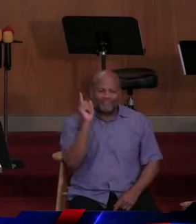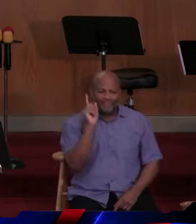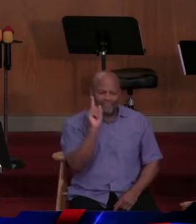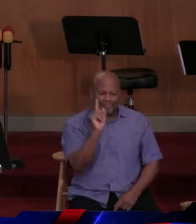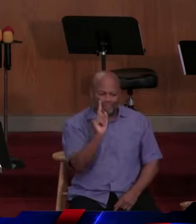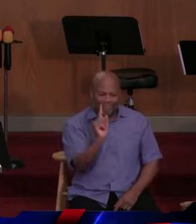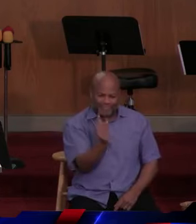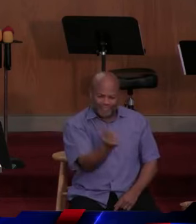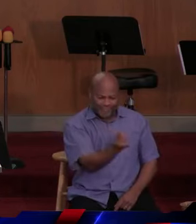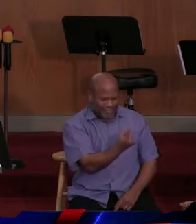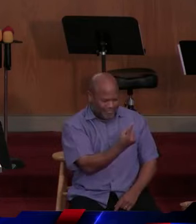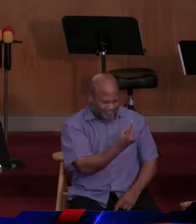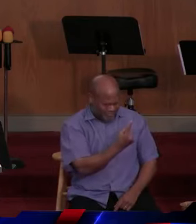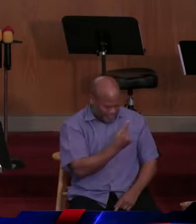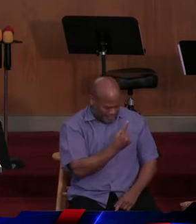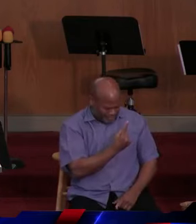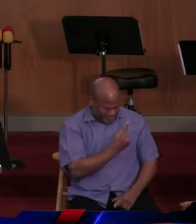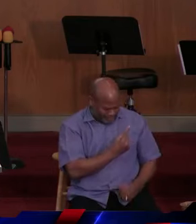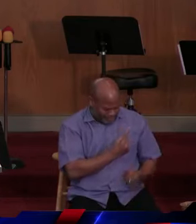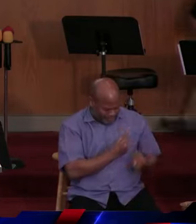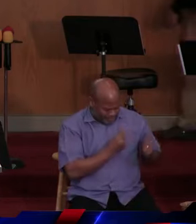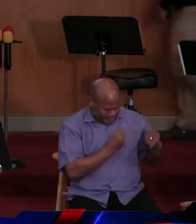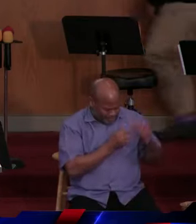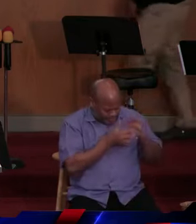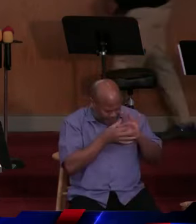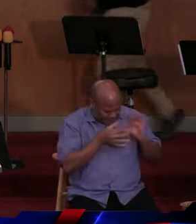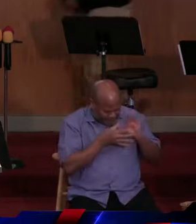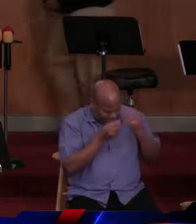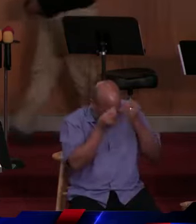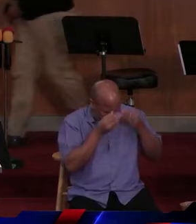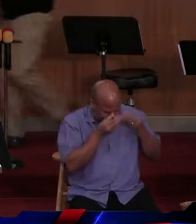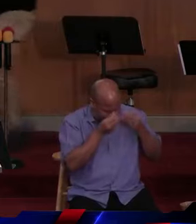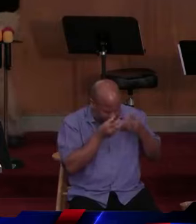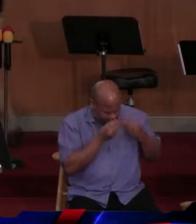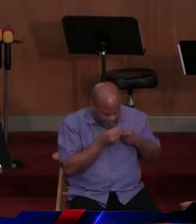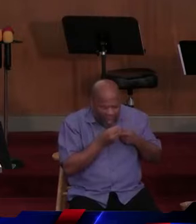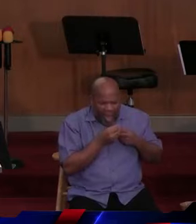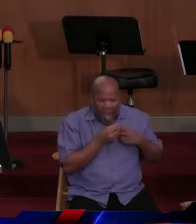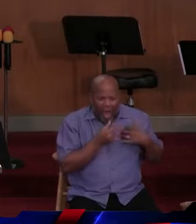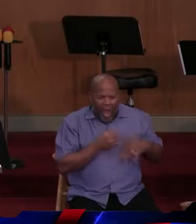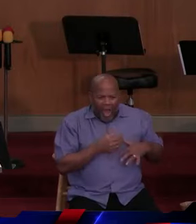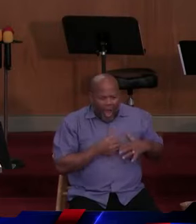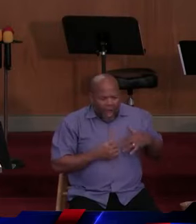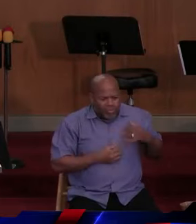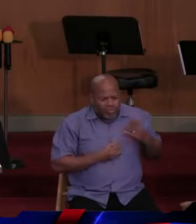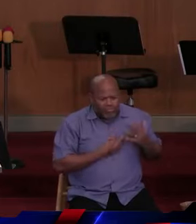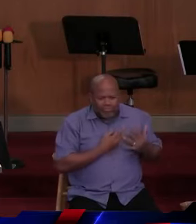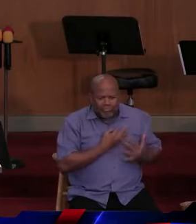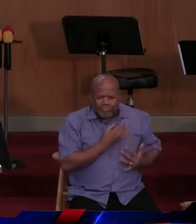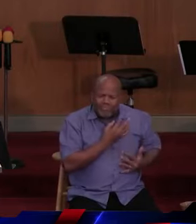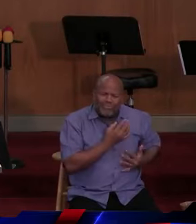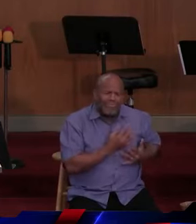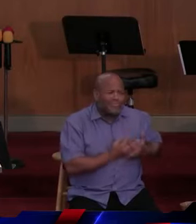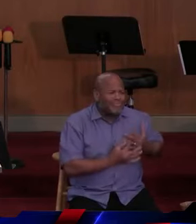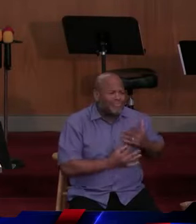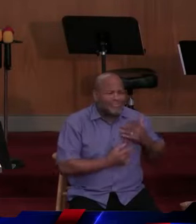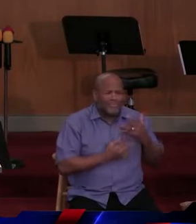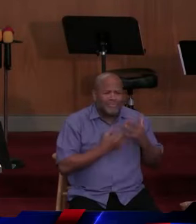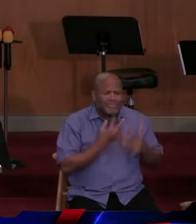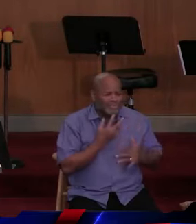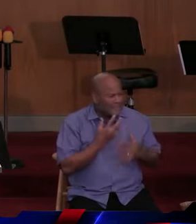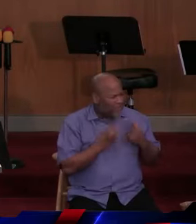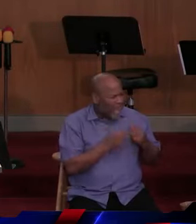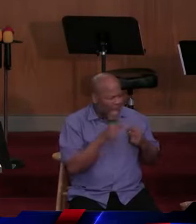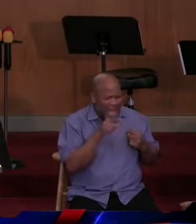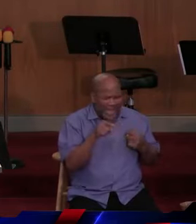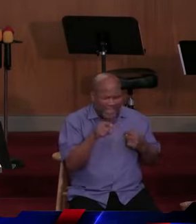they said, did not our hearts burn while he talked with us as we walked? Scripture says, and they tried to constrain him